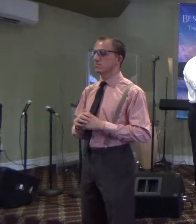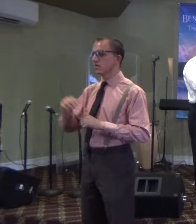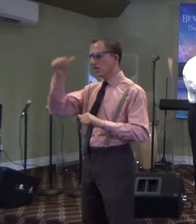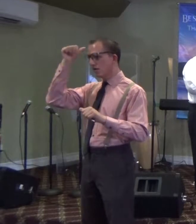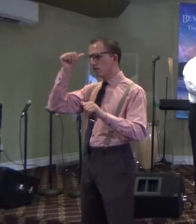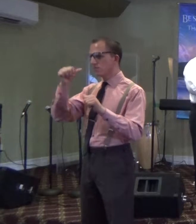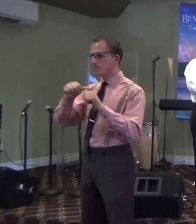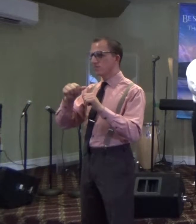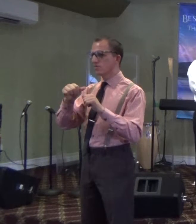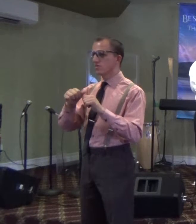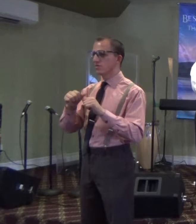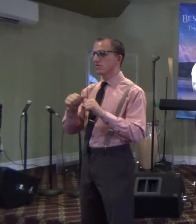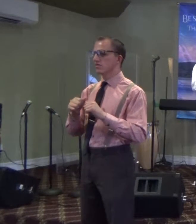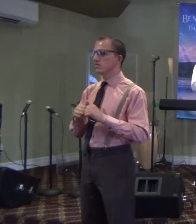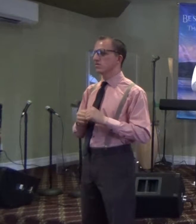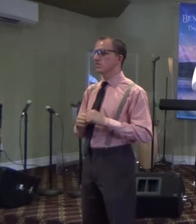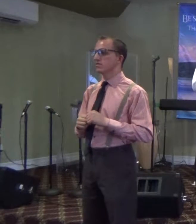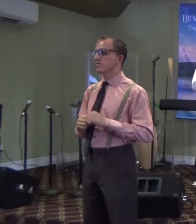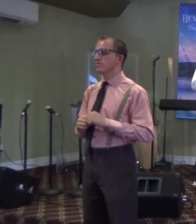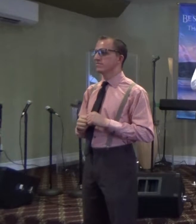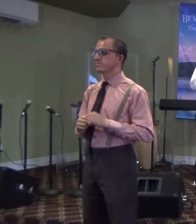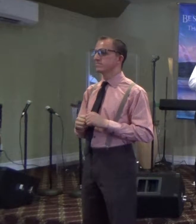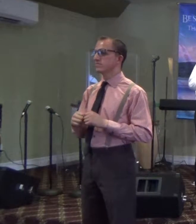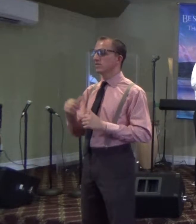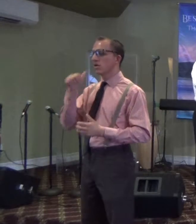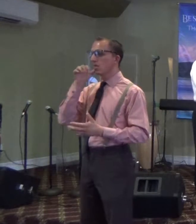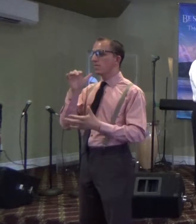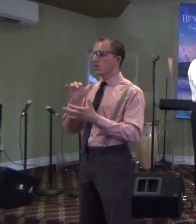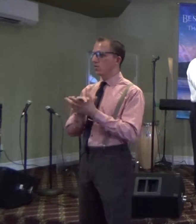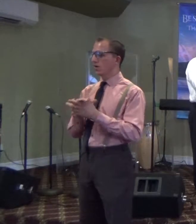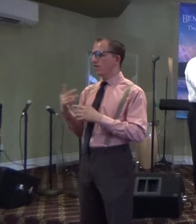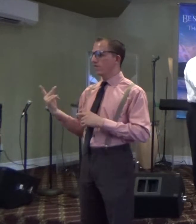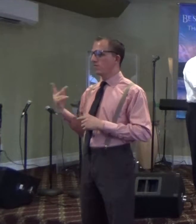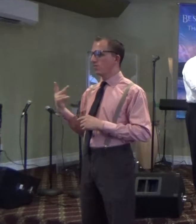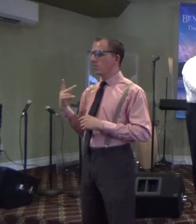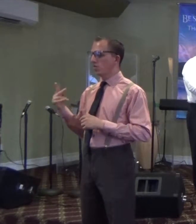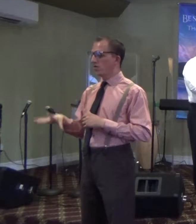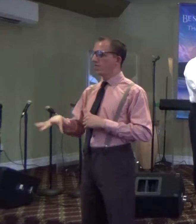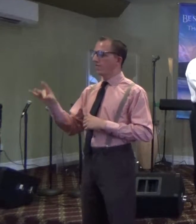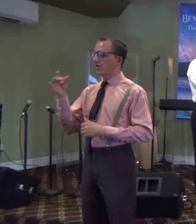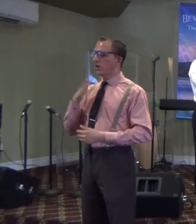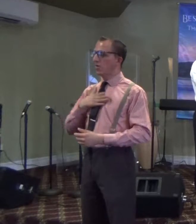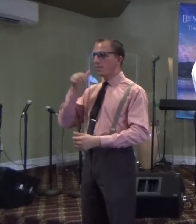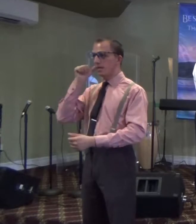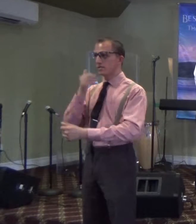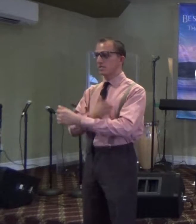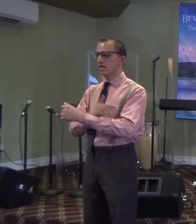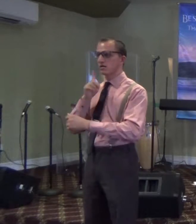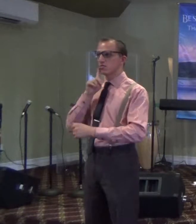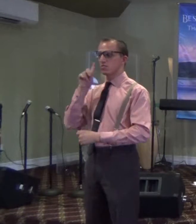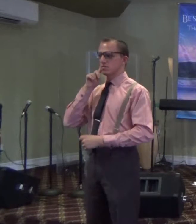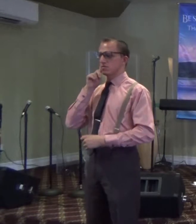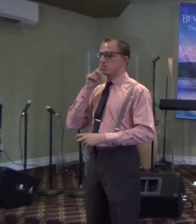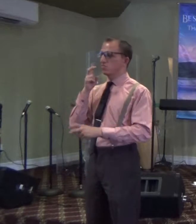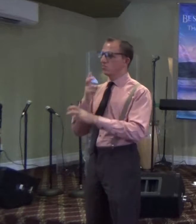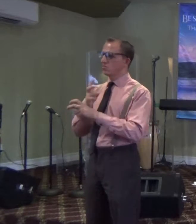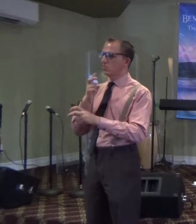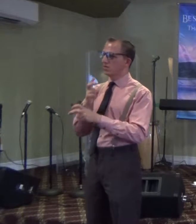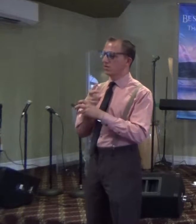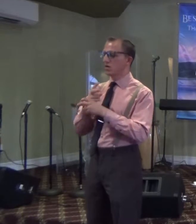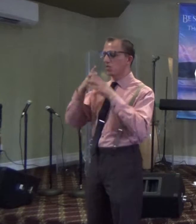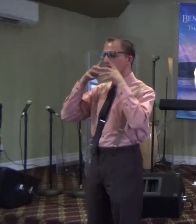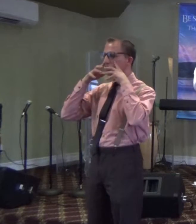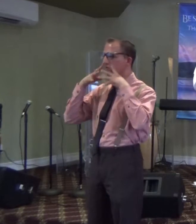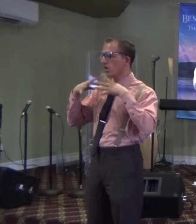Recuerdo que I remember para mi esposa y para mí fue for my wife un and I, momento muy it was difícil. a very difficult time.